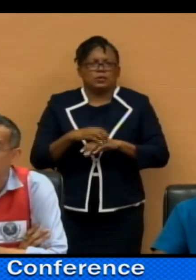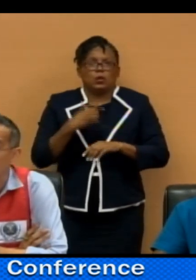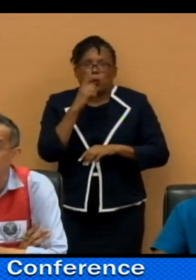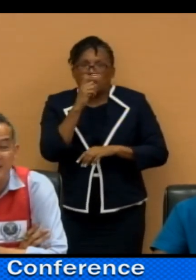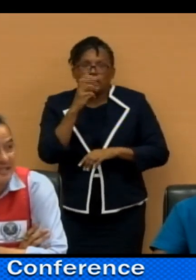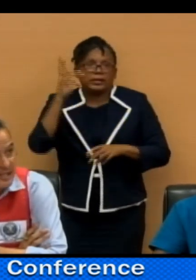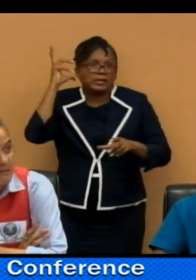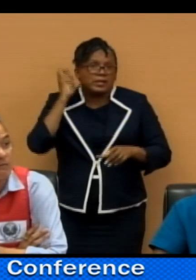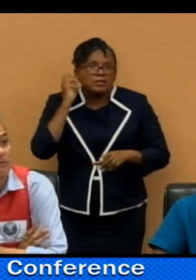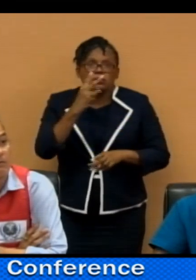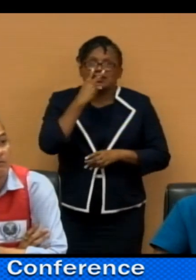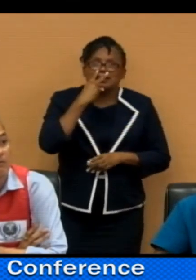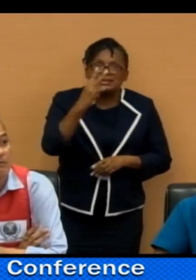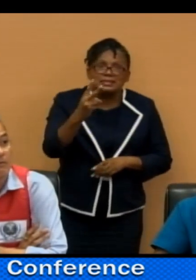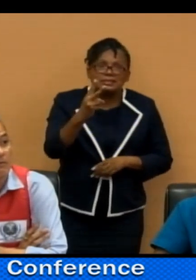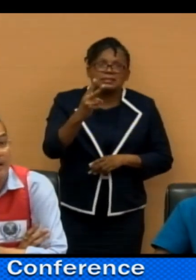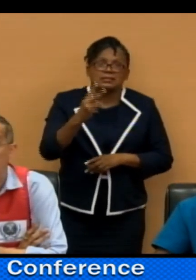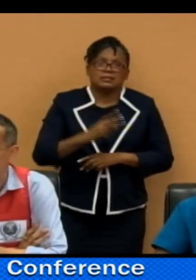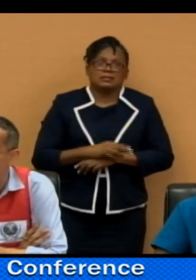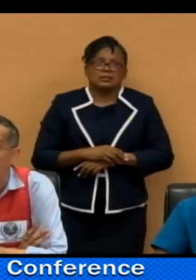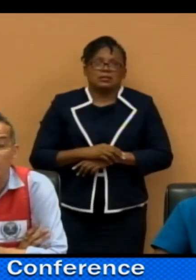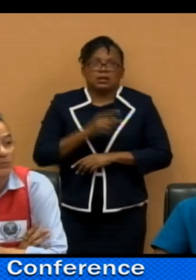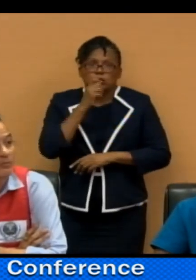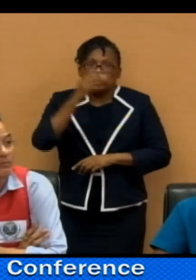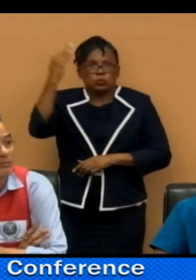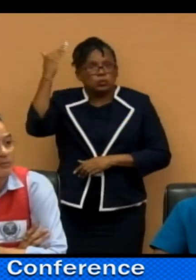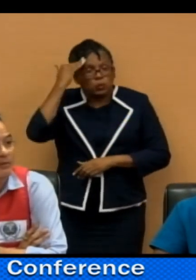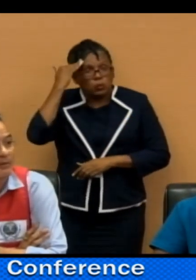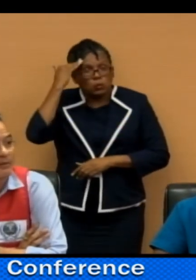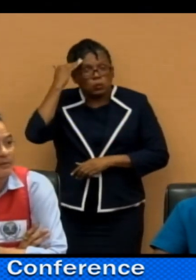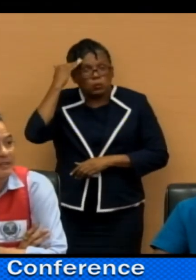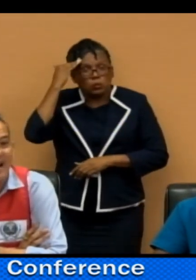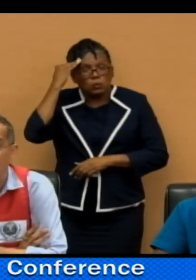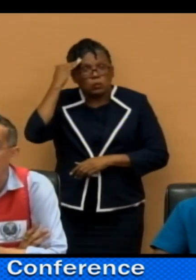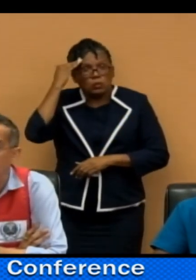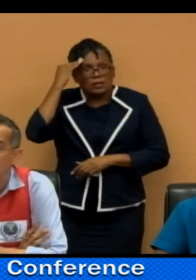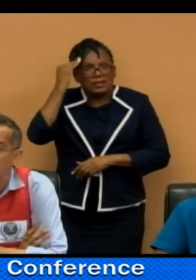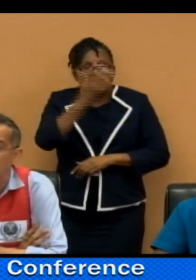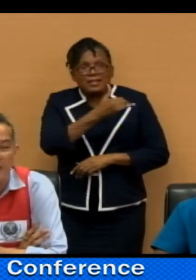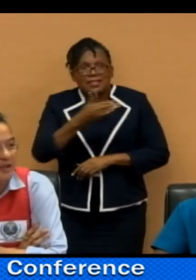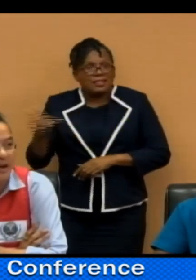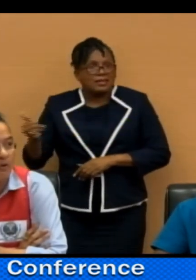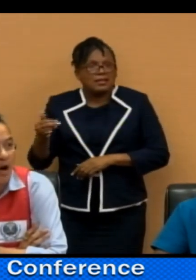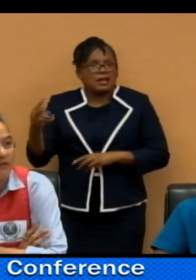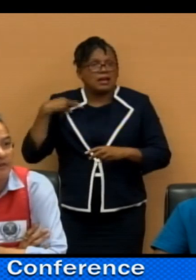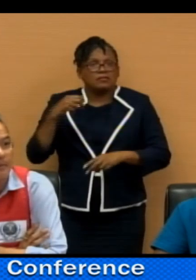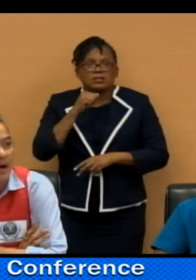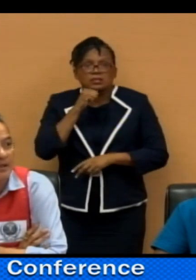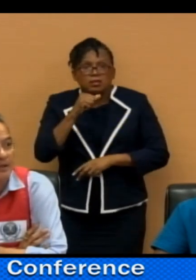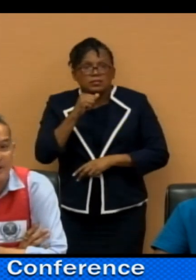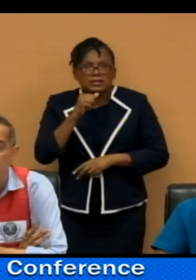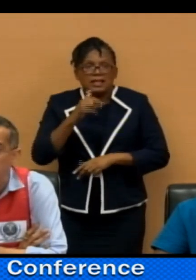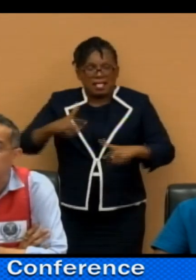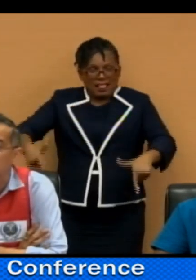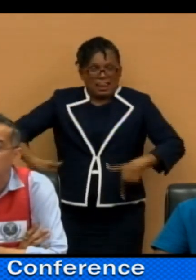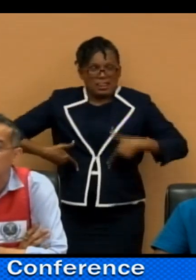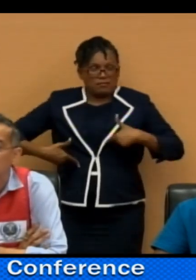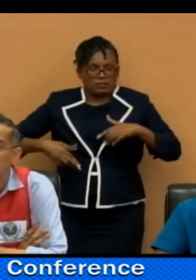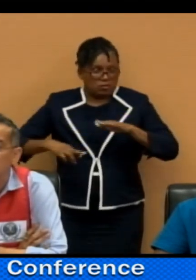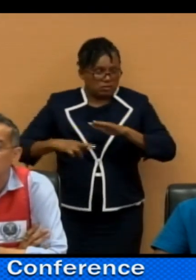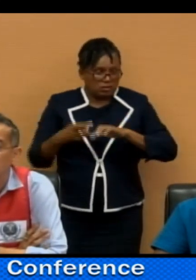hear, who can see, and who know. They have not been living under a rock for the past 3